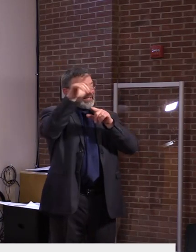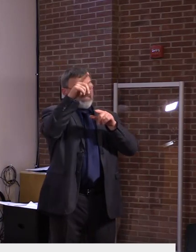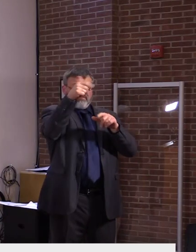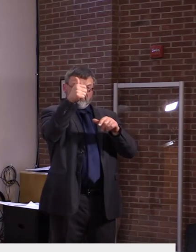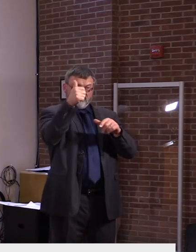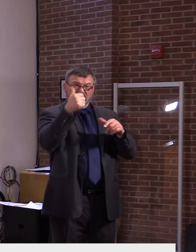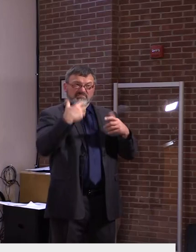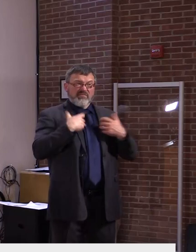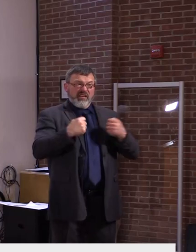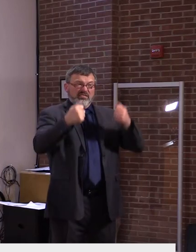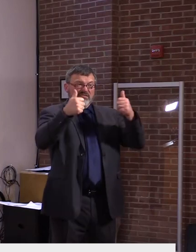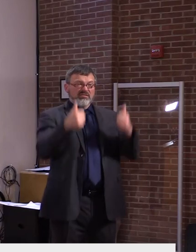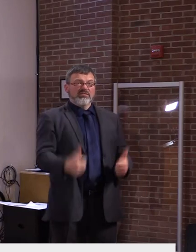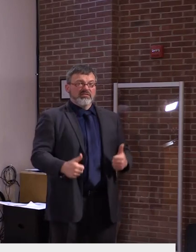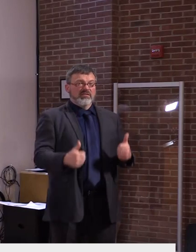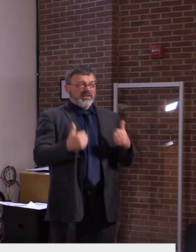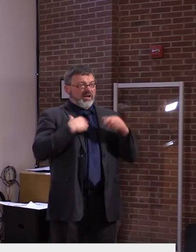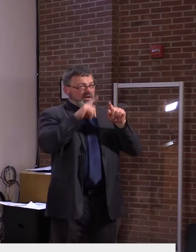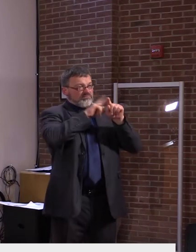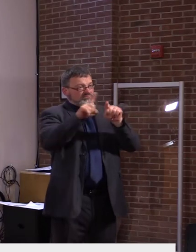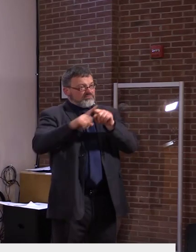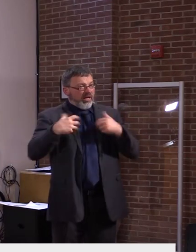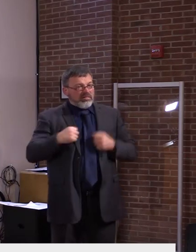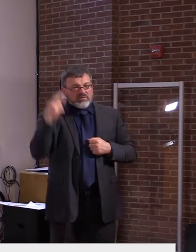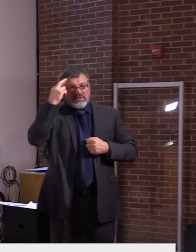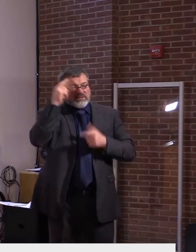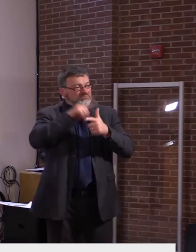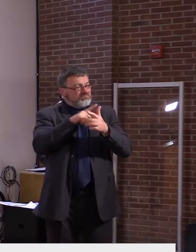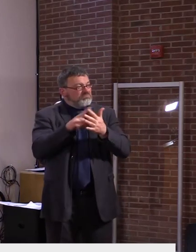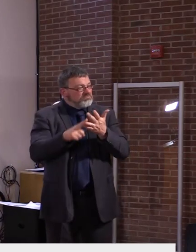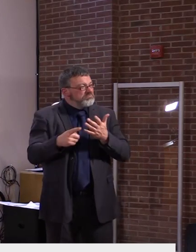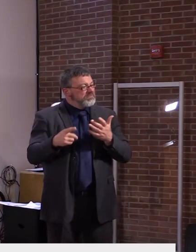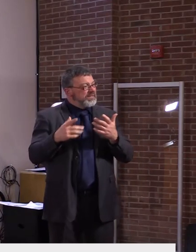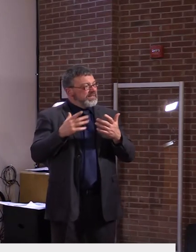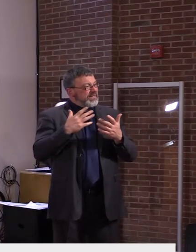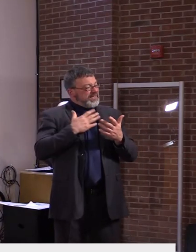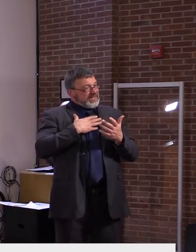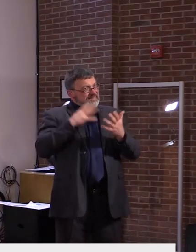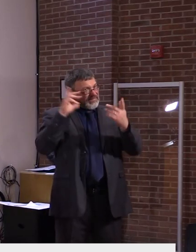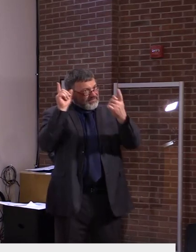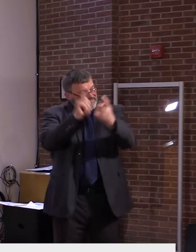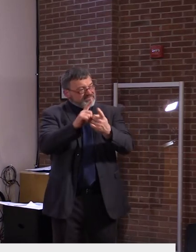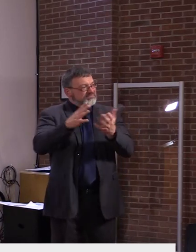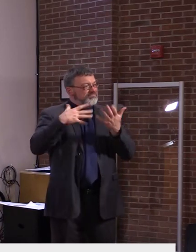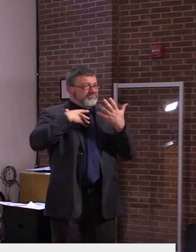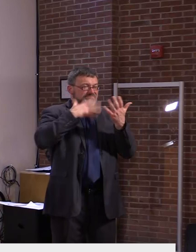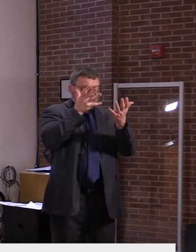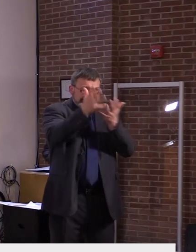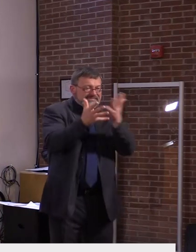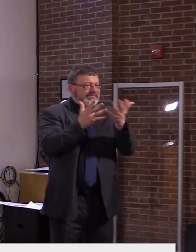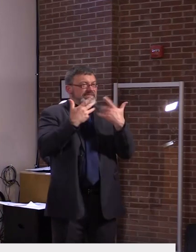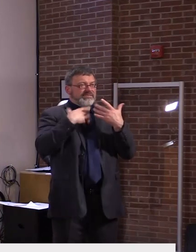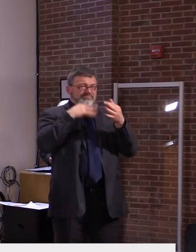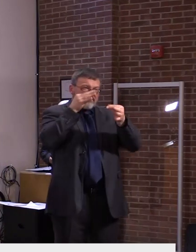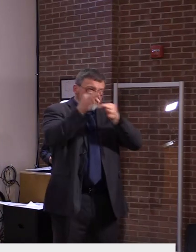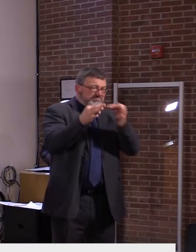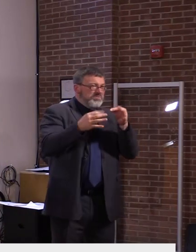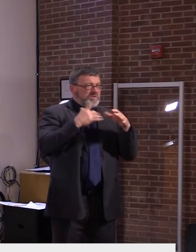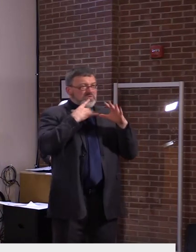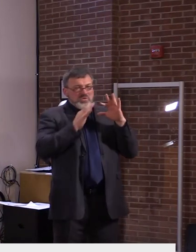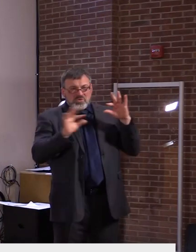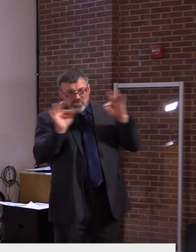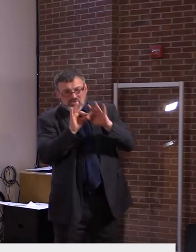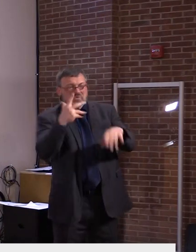of age to make sure that they understand vaccination and if they wish to access it, have access to it.